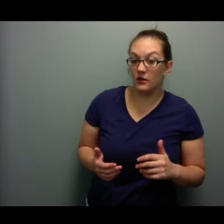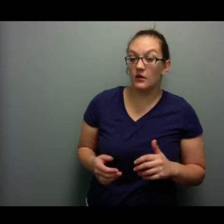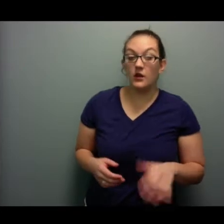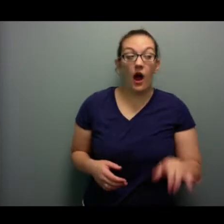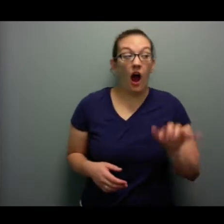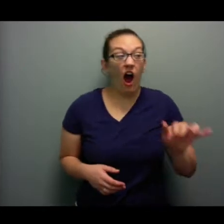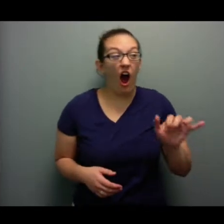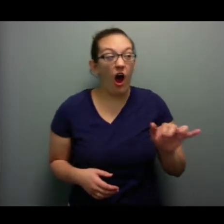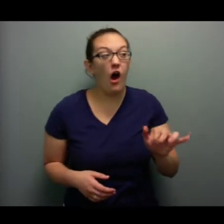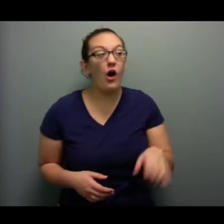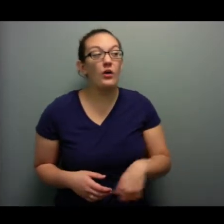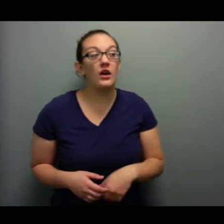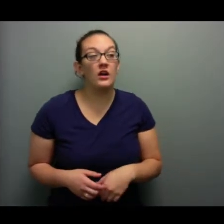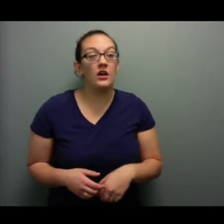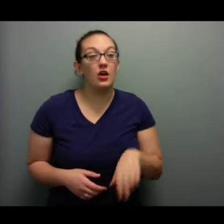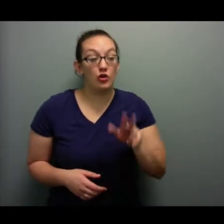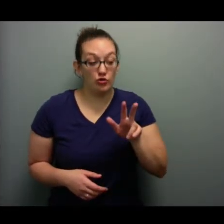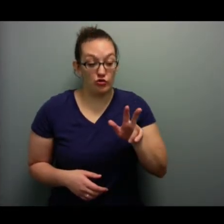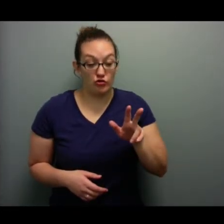Ah, 3 columns and 3 rows. Why?